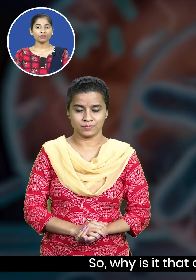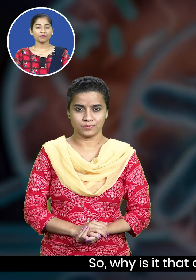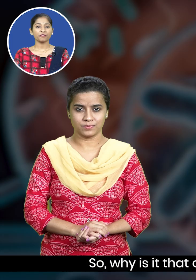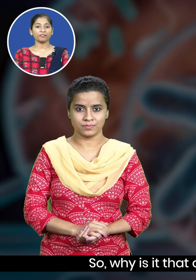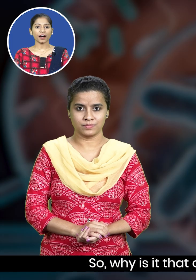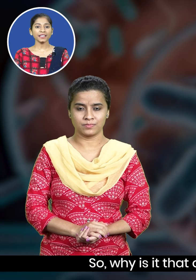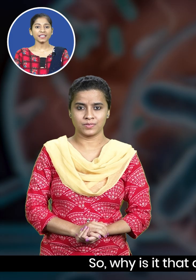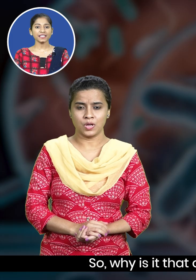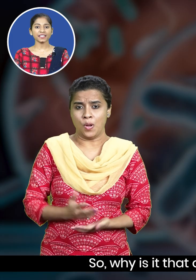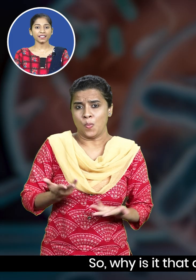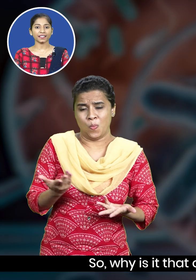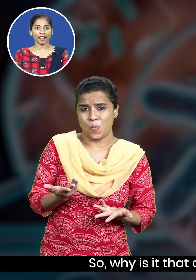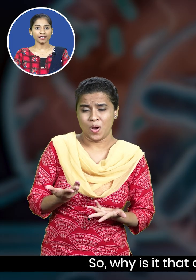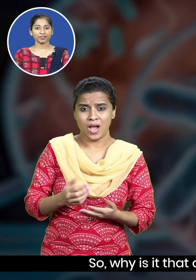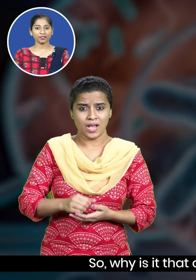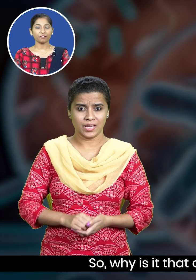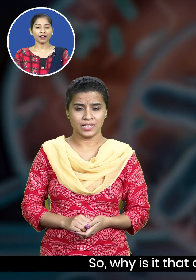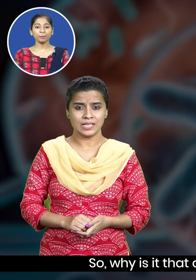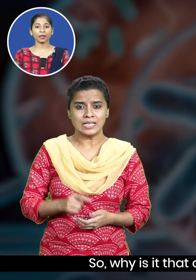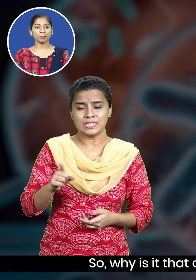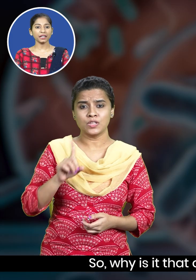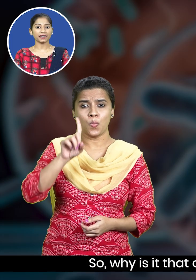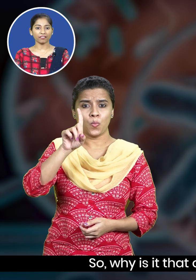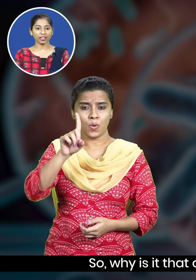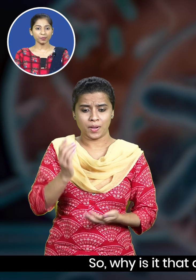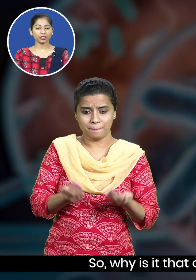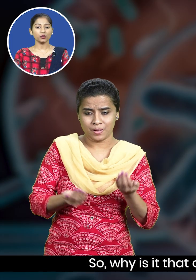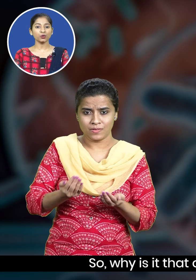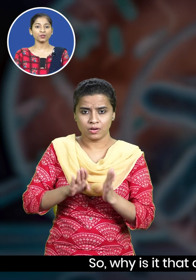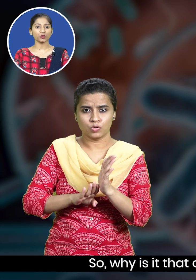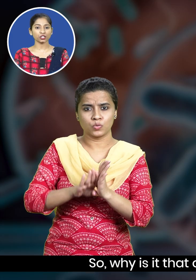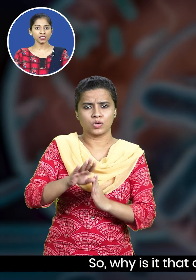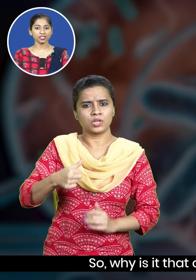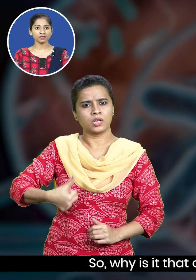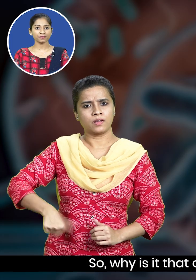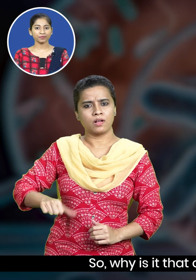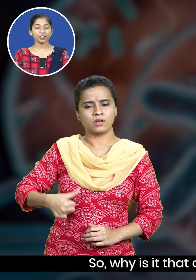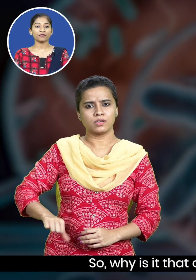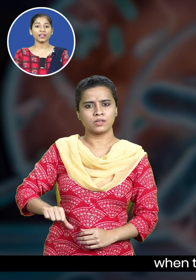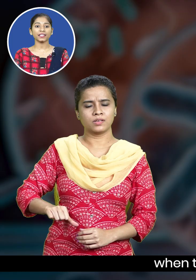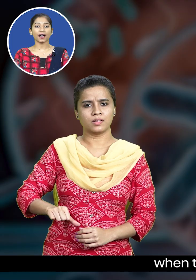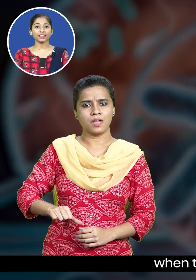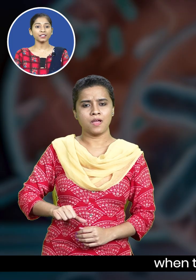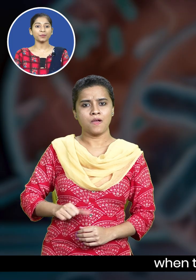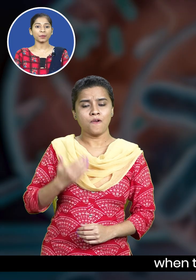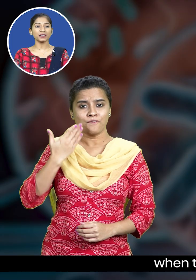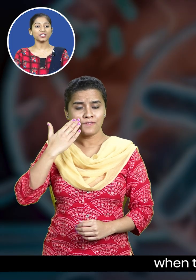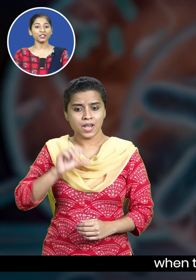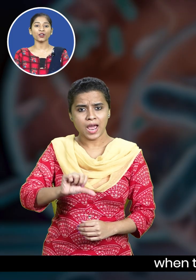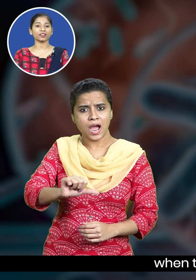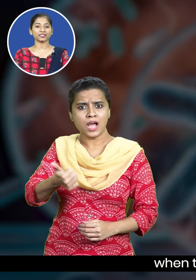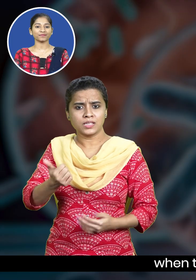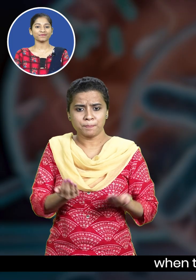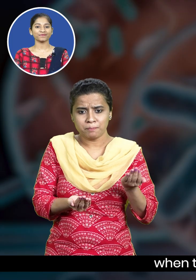So, why is it that one baby developed loose motions when the other babies